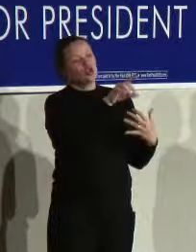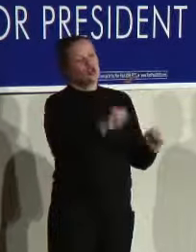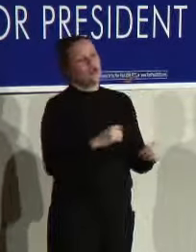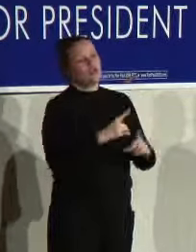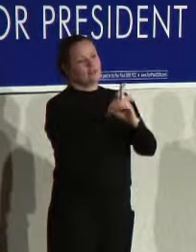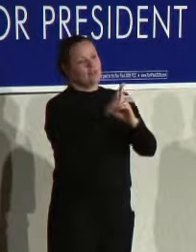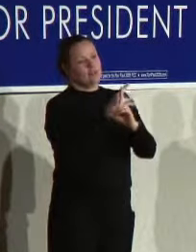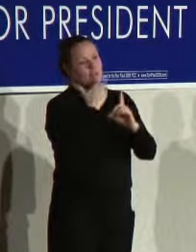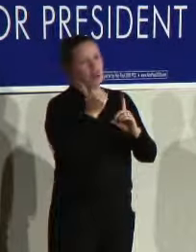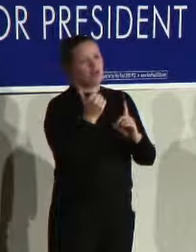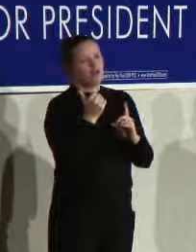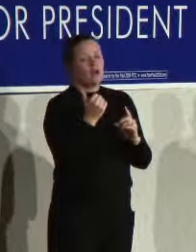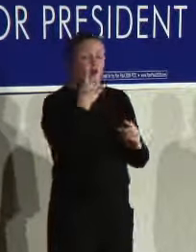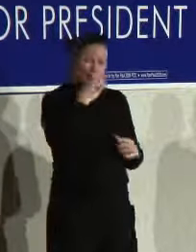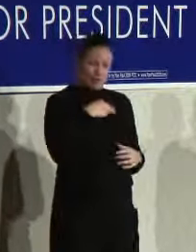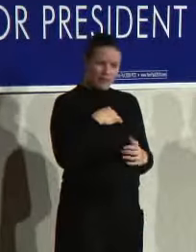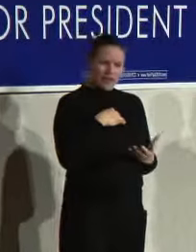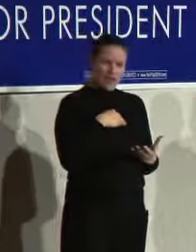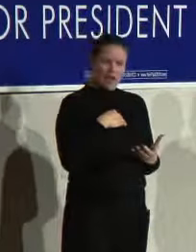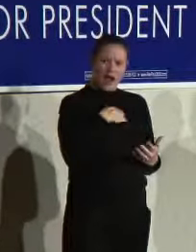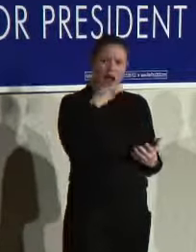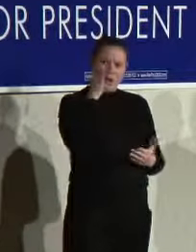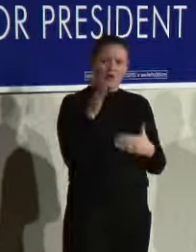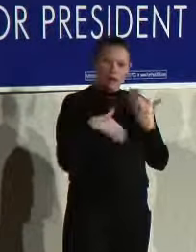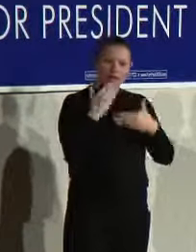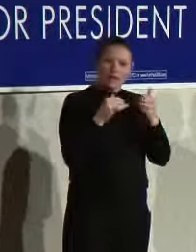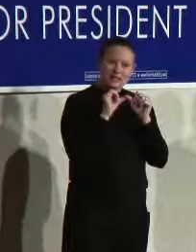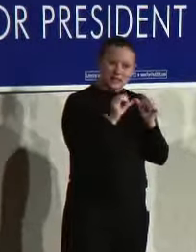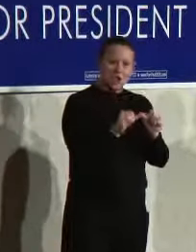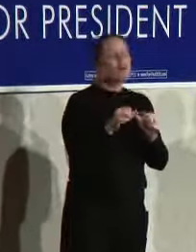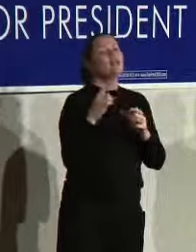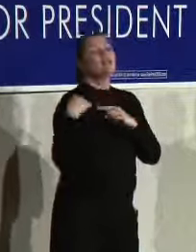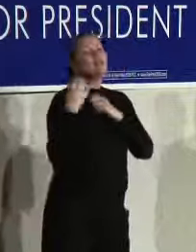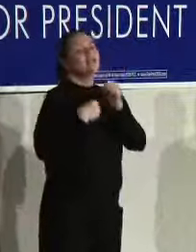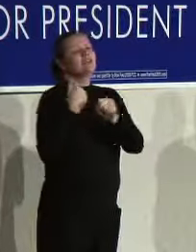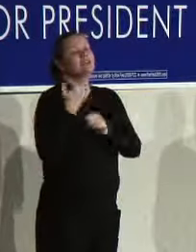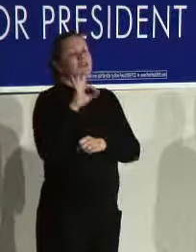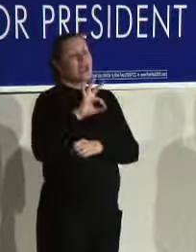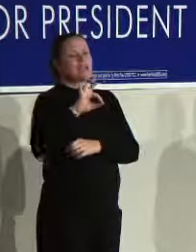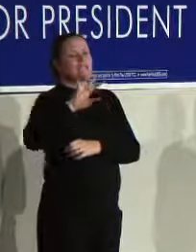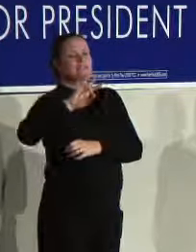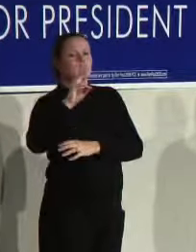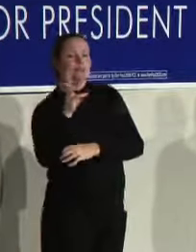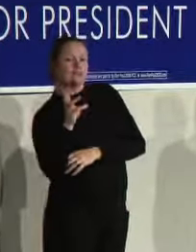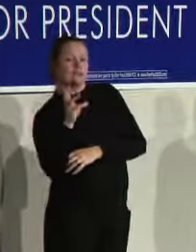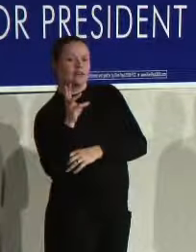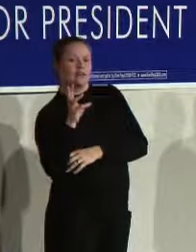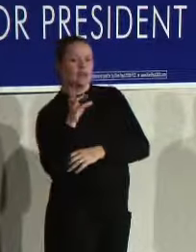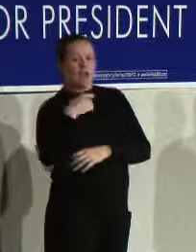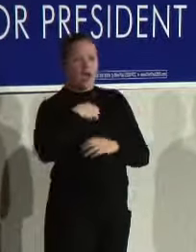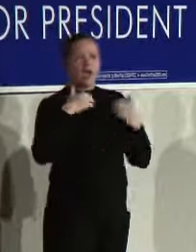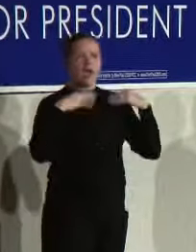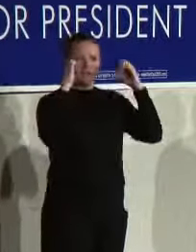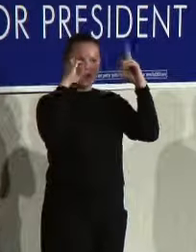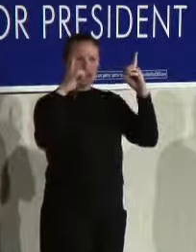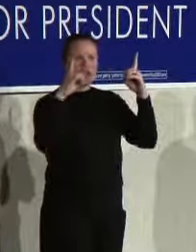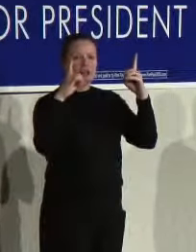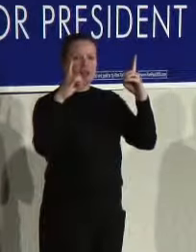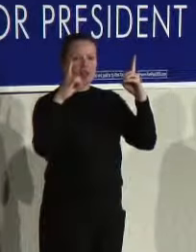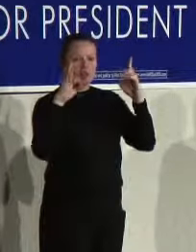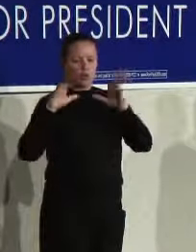go on. There will be, I've always had, since 1976, I've had an educational foundation. And it was small,